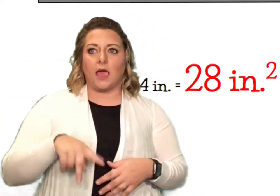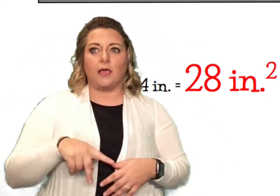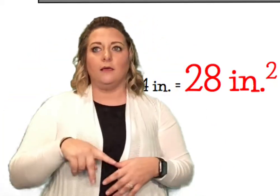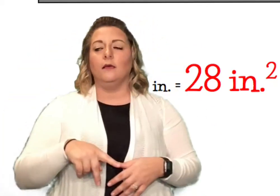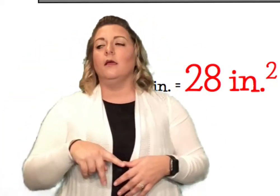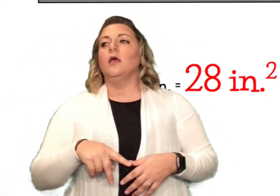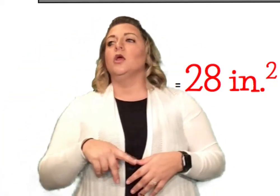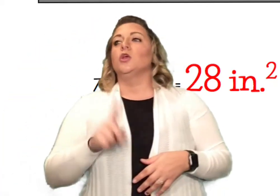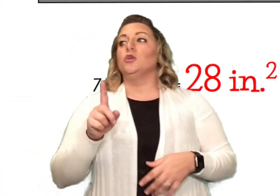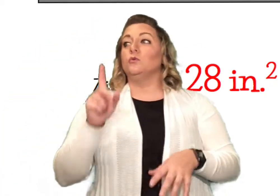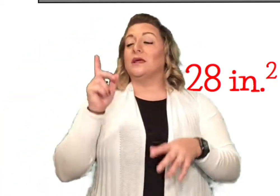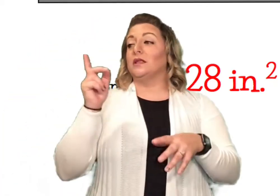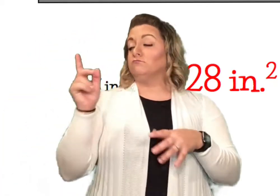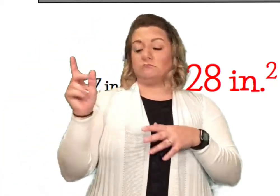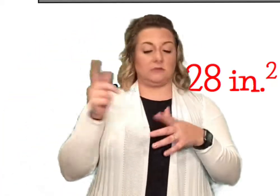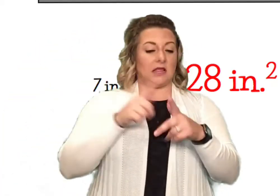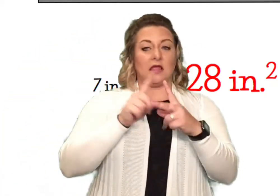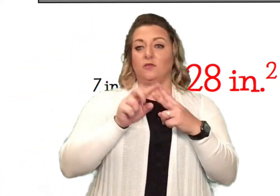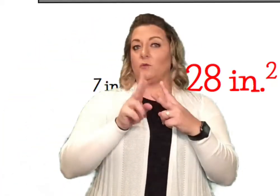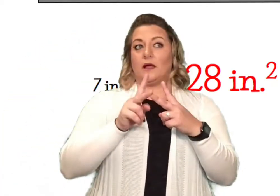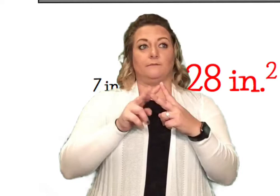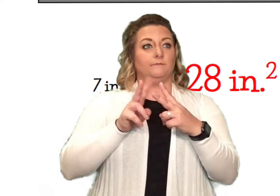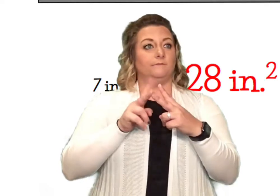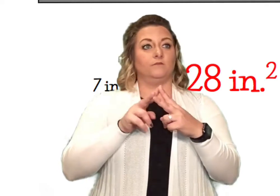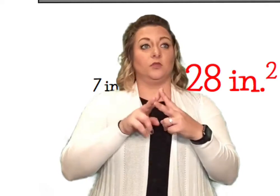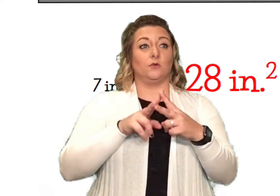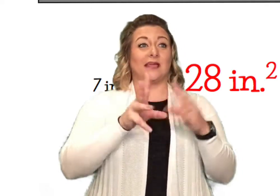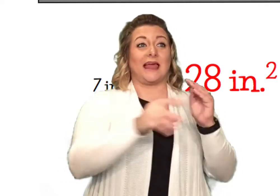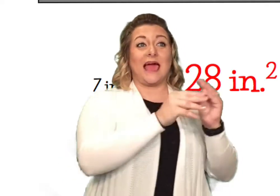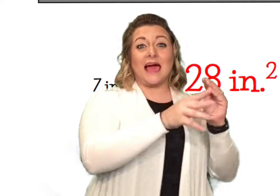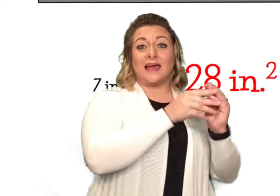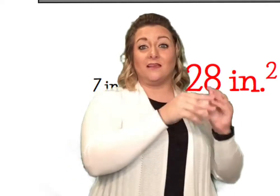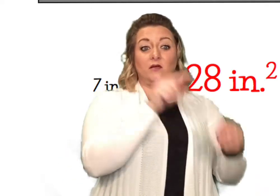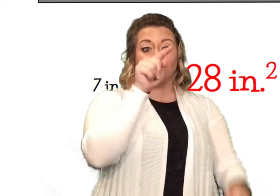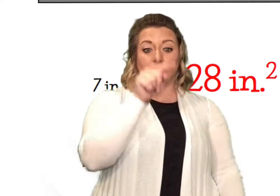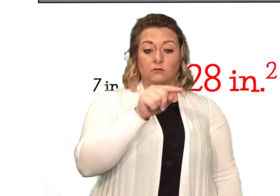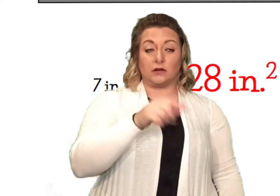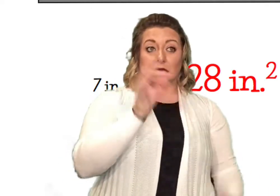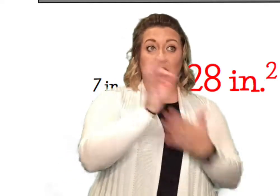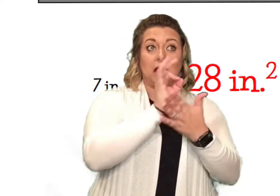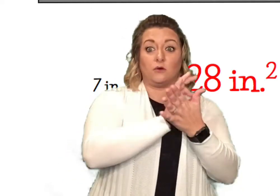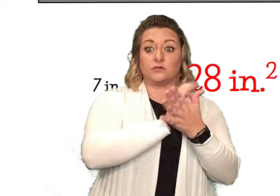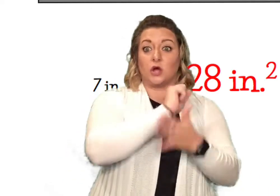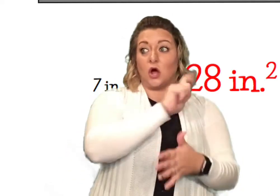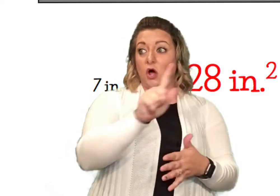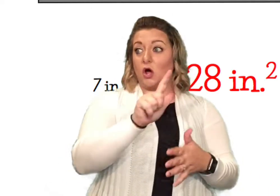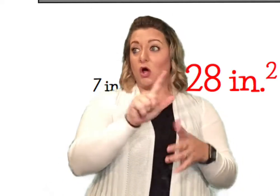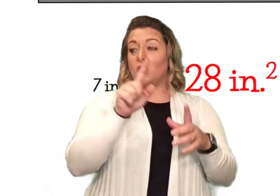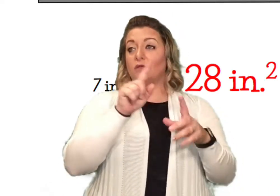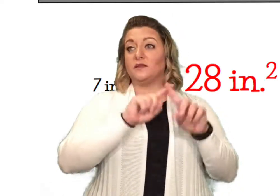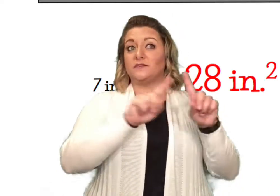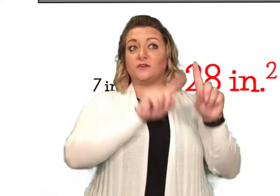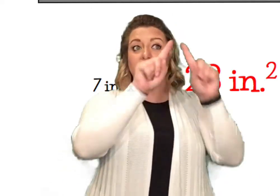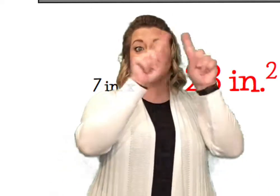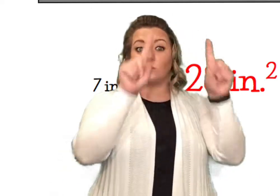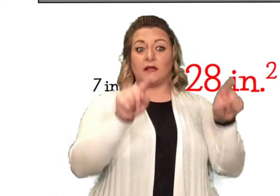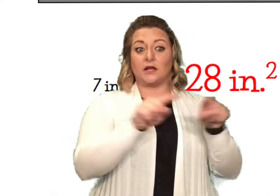Okay? You can either one. You can add, count all the different